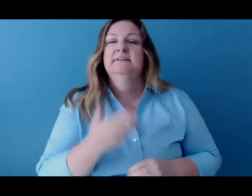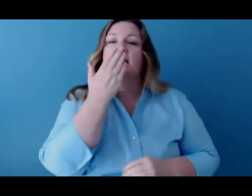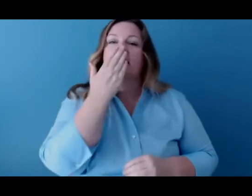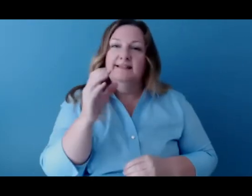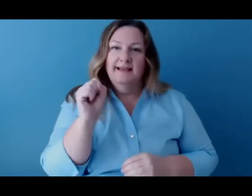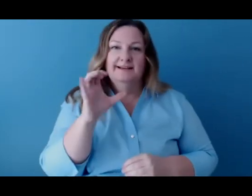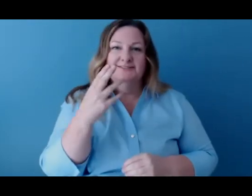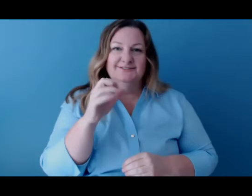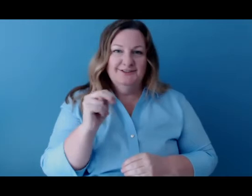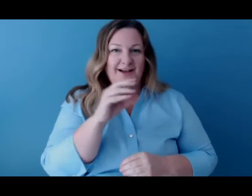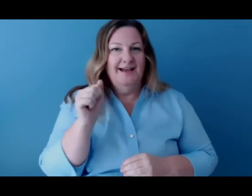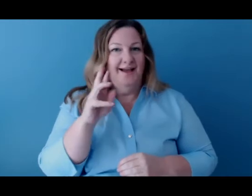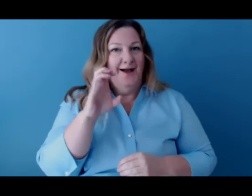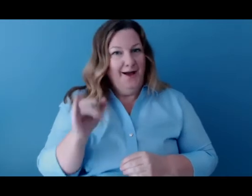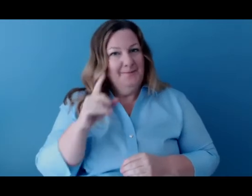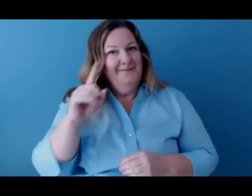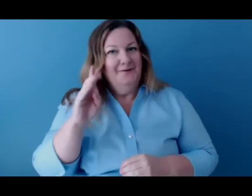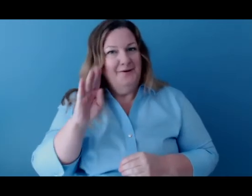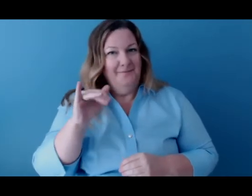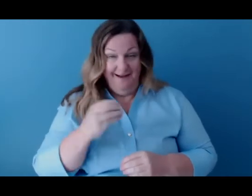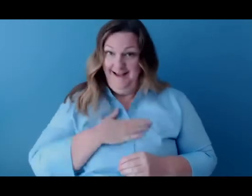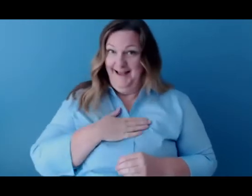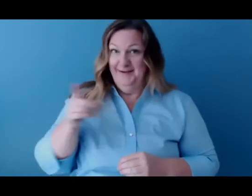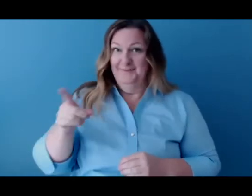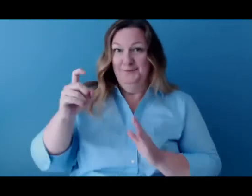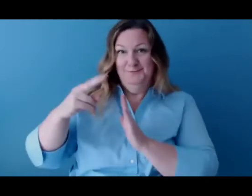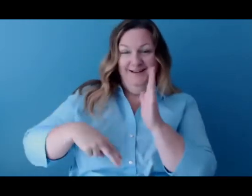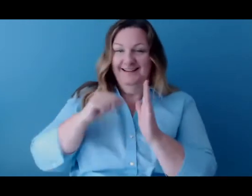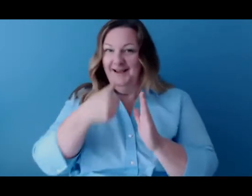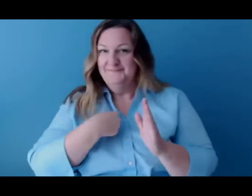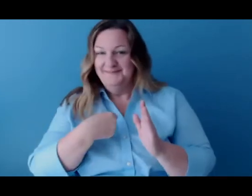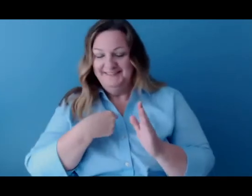brief bio introduction. I'm glad you had to read that and I didn't have to.